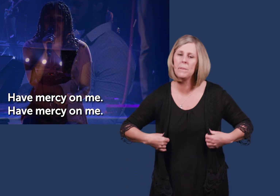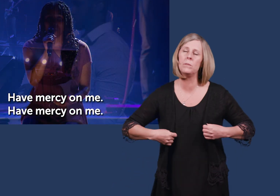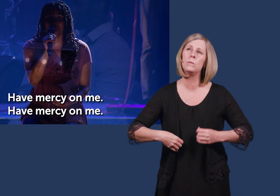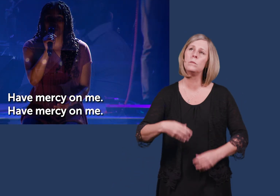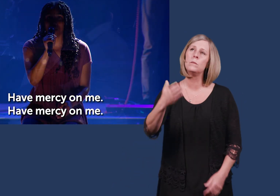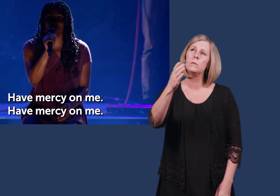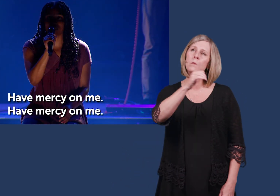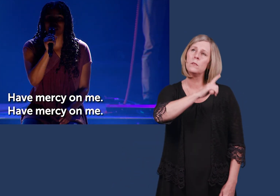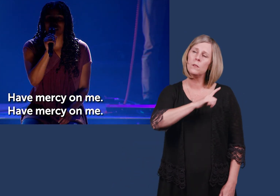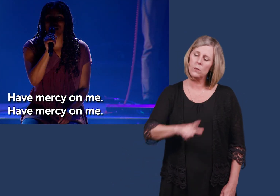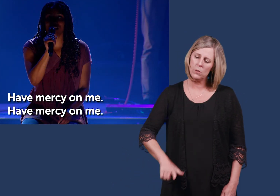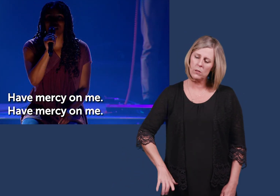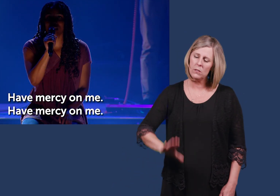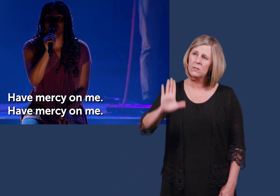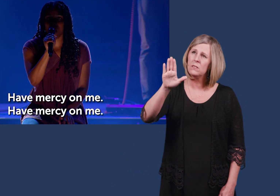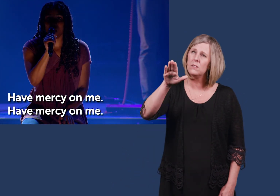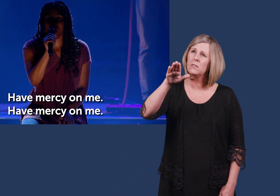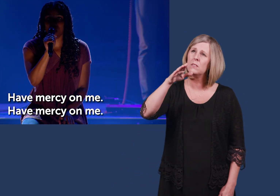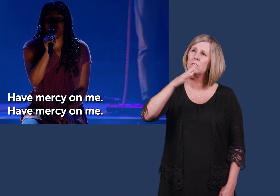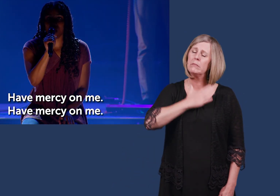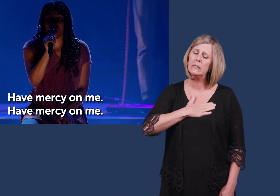Have mercy